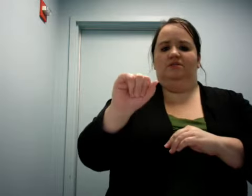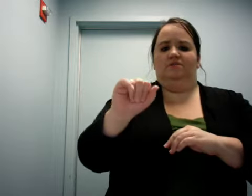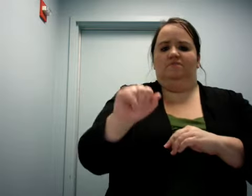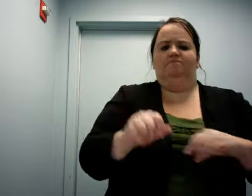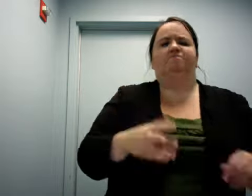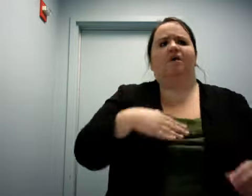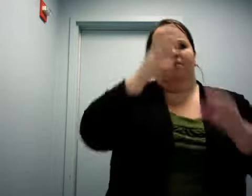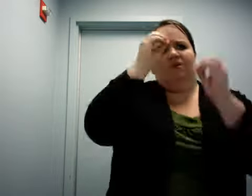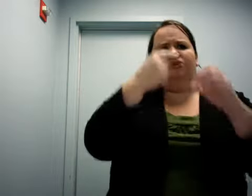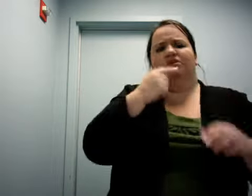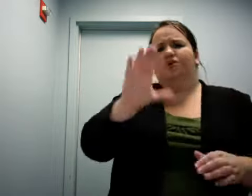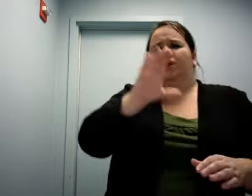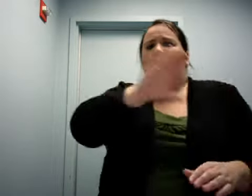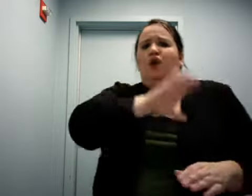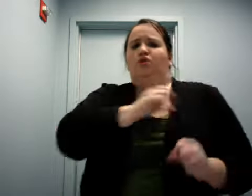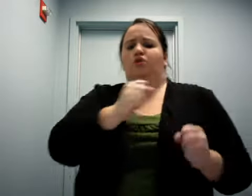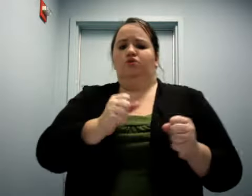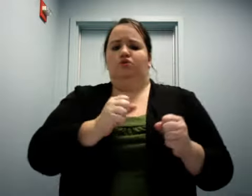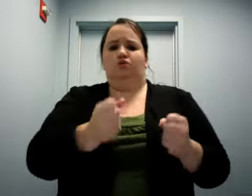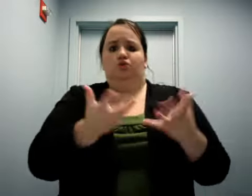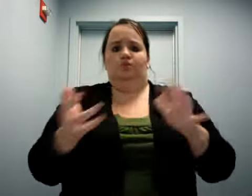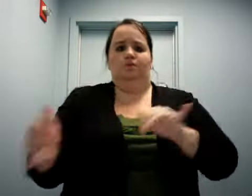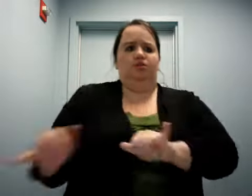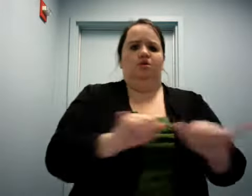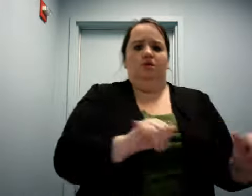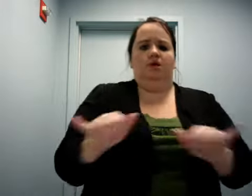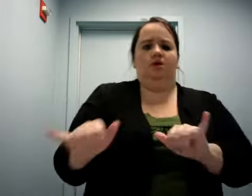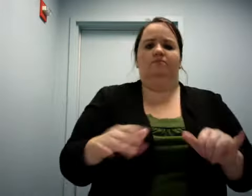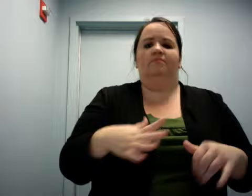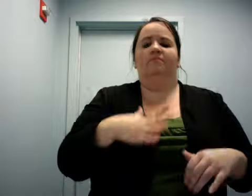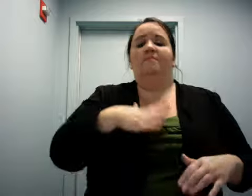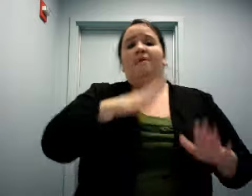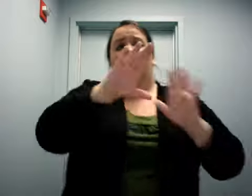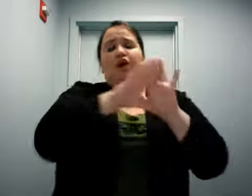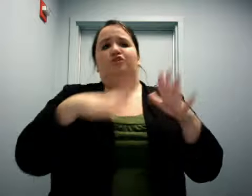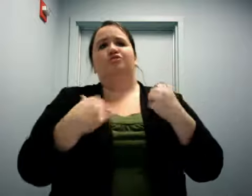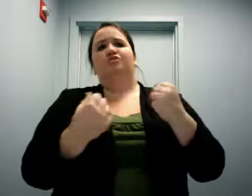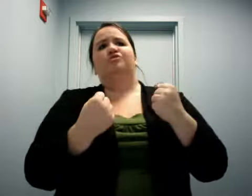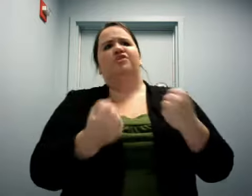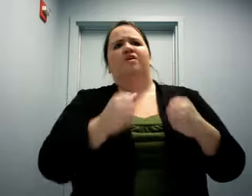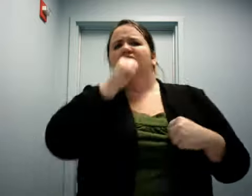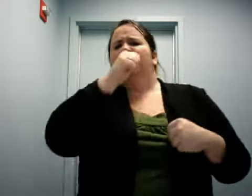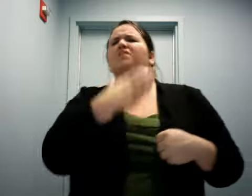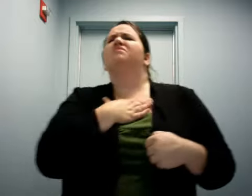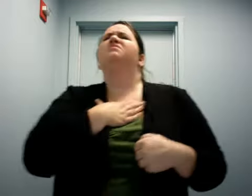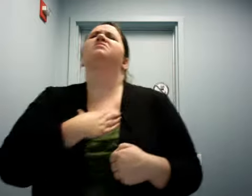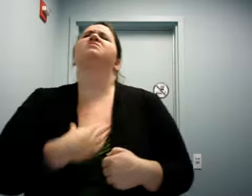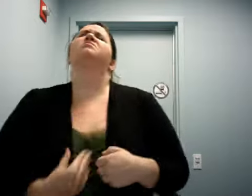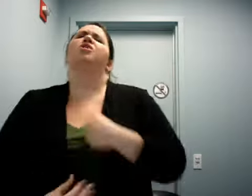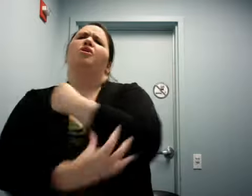educated and middle class man. My characters drove cars. They were not starving. Therefore, they were not